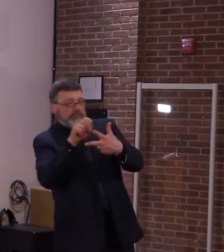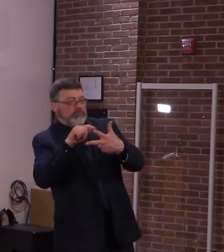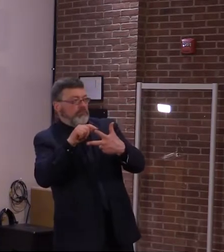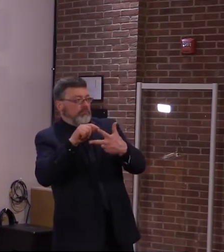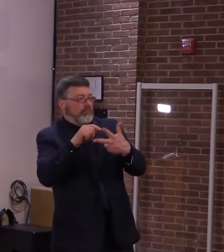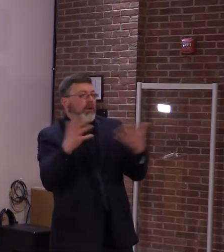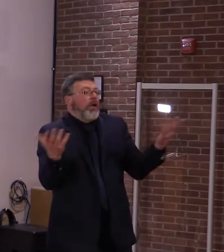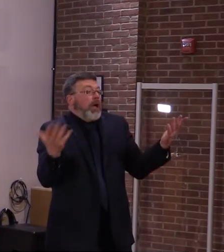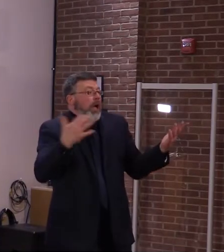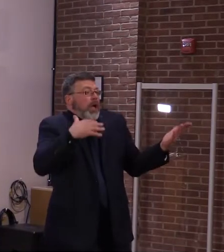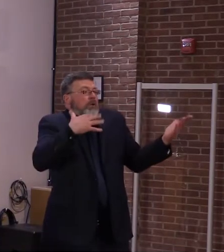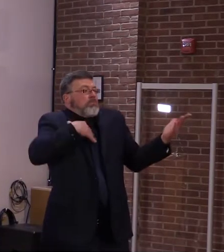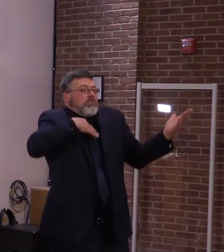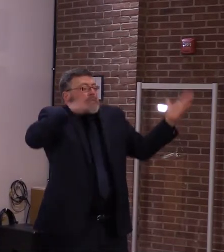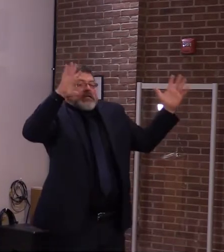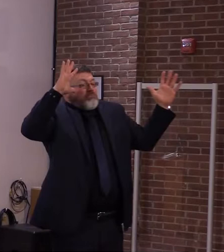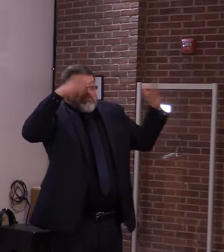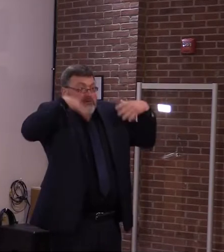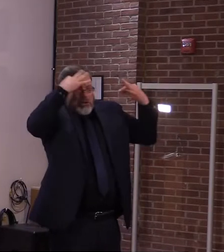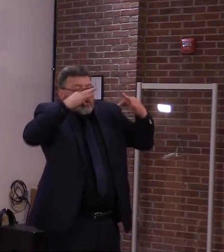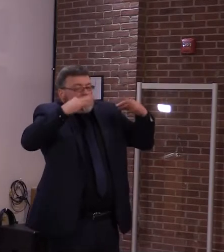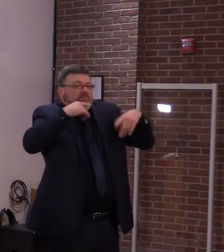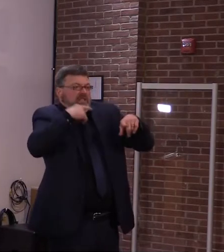Thank you. Lisa, EAP.